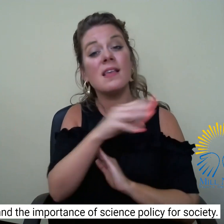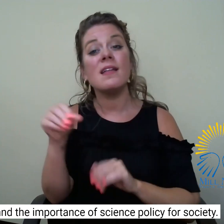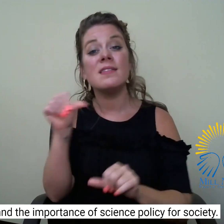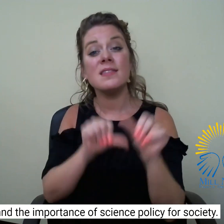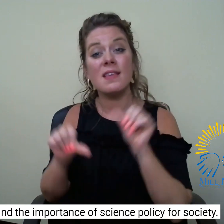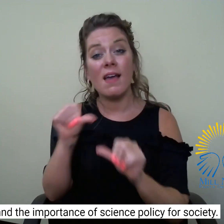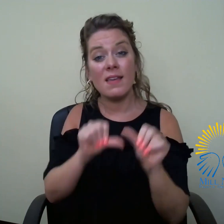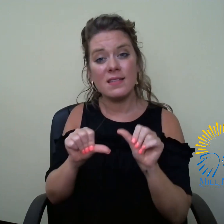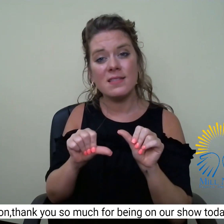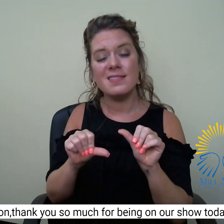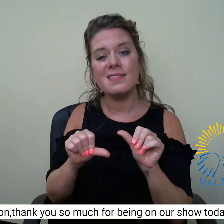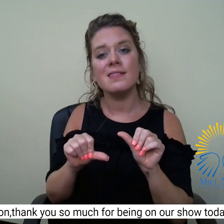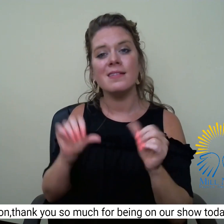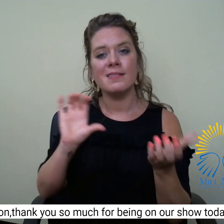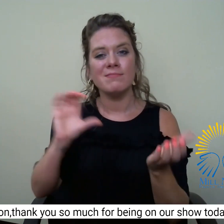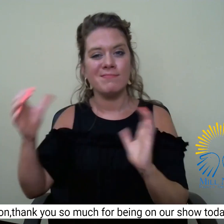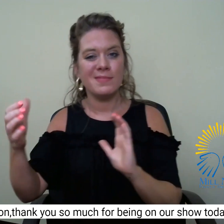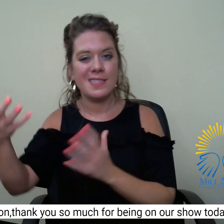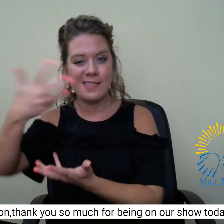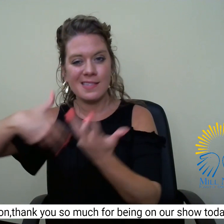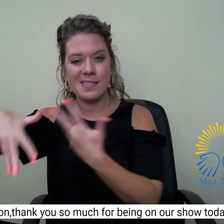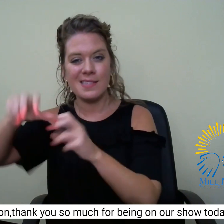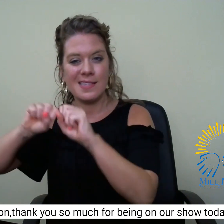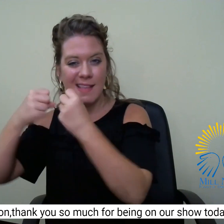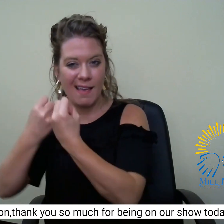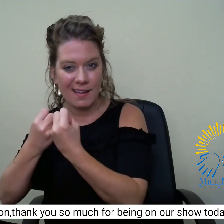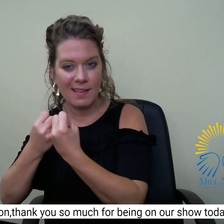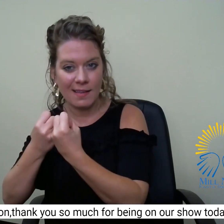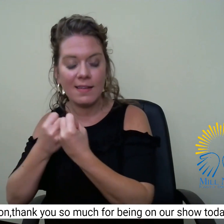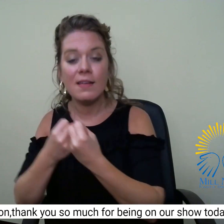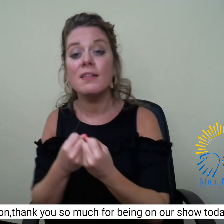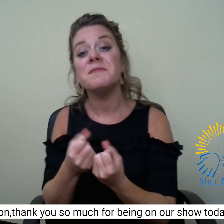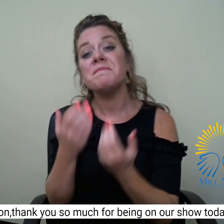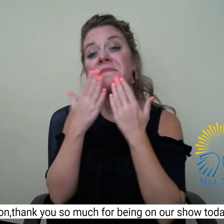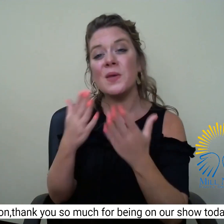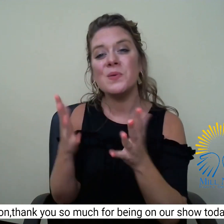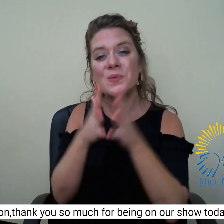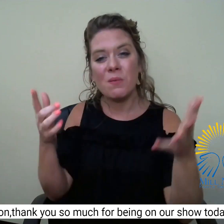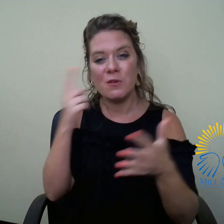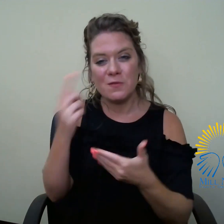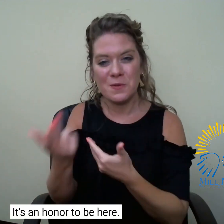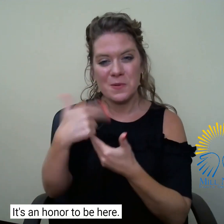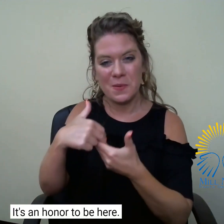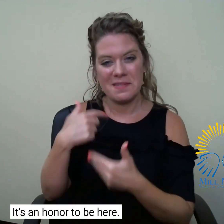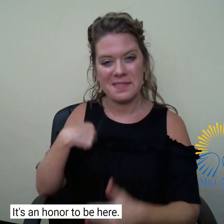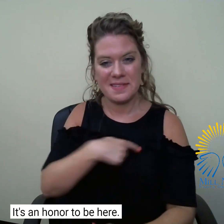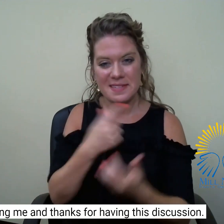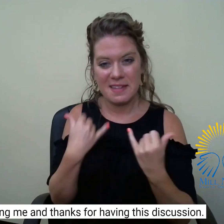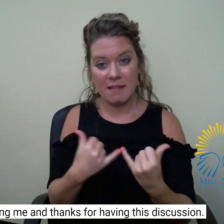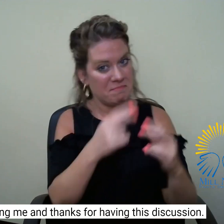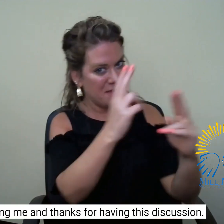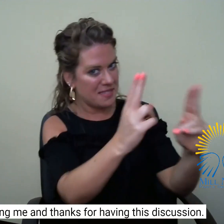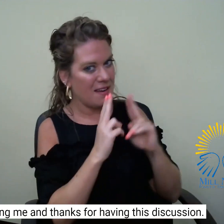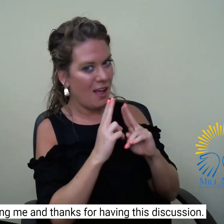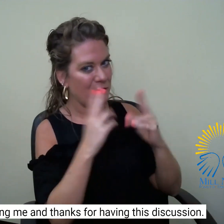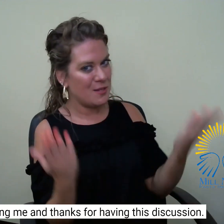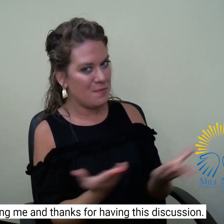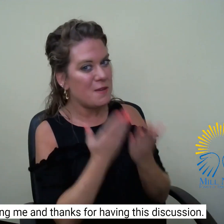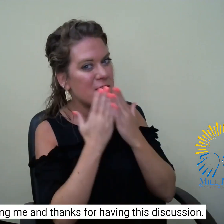society. Representative Moulton, thank you so much for being on our show today. It's an honor to be here. Thanks for having me, and thanks for having this